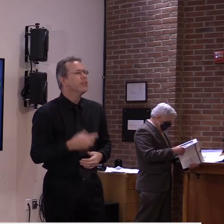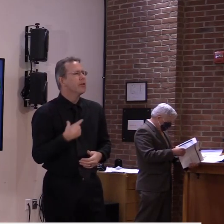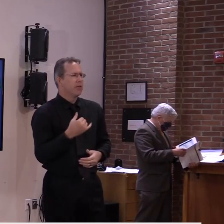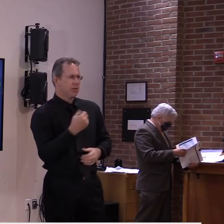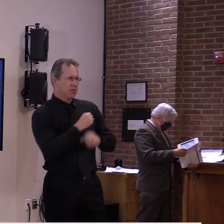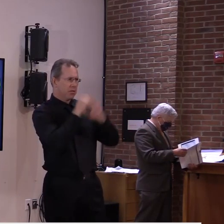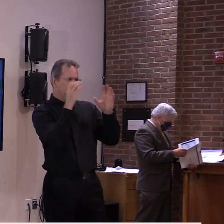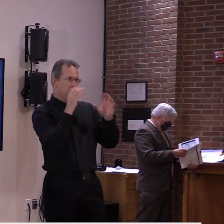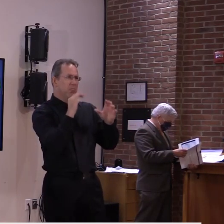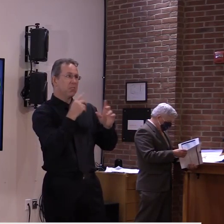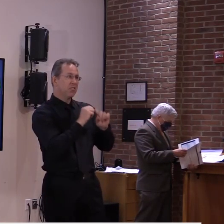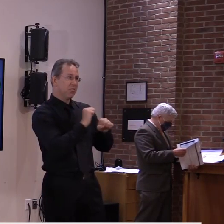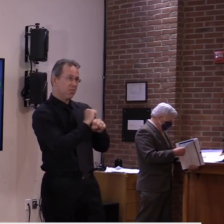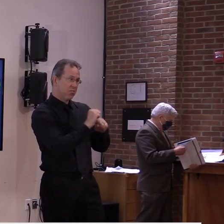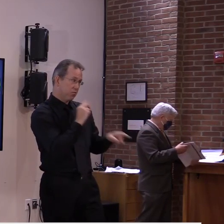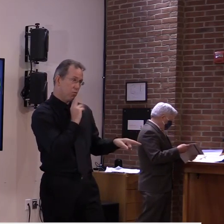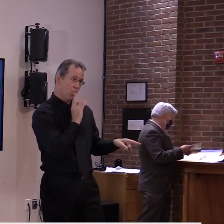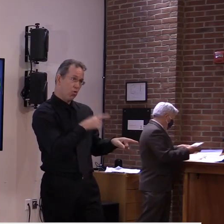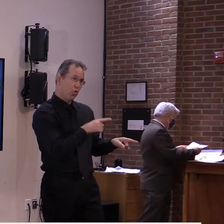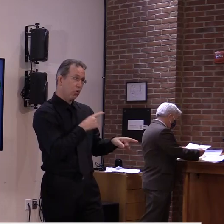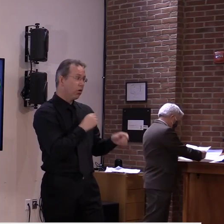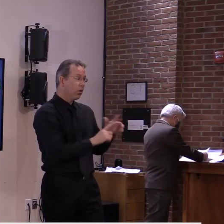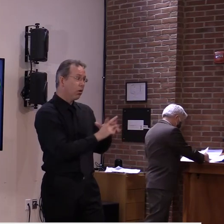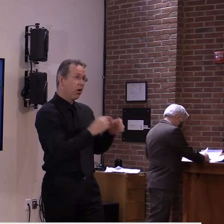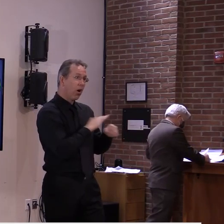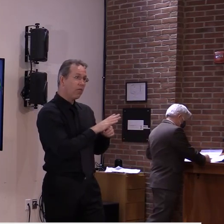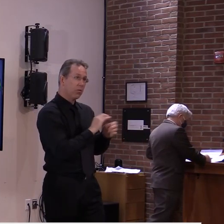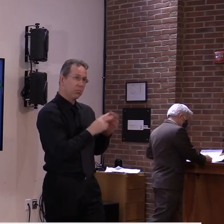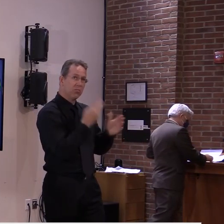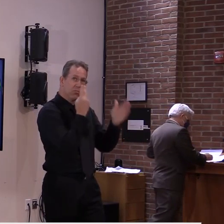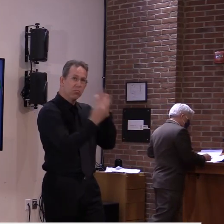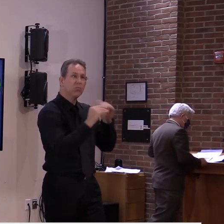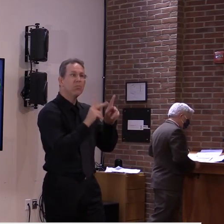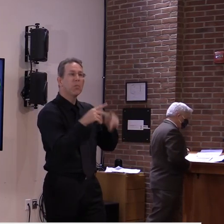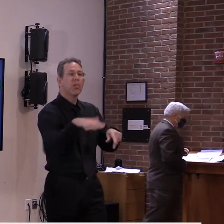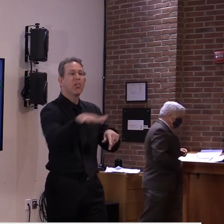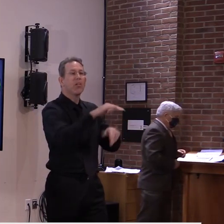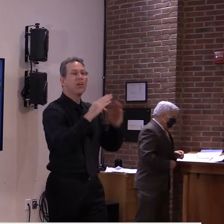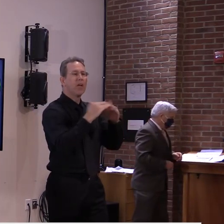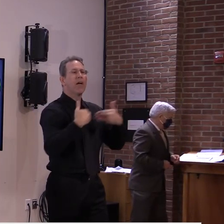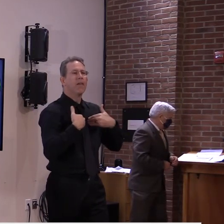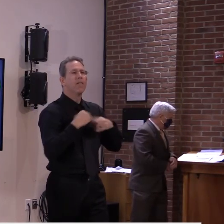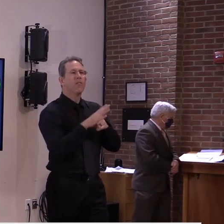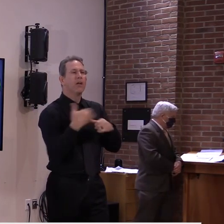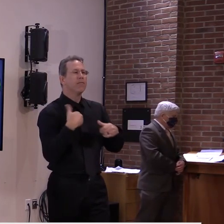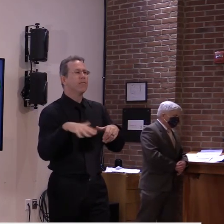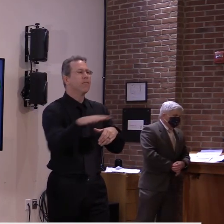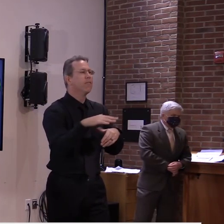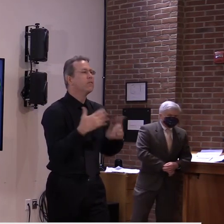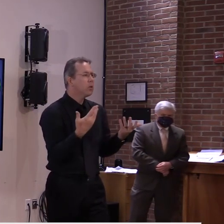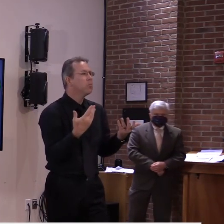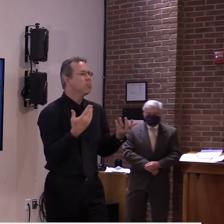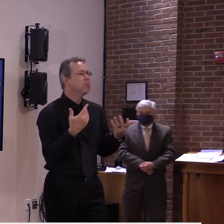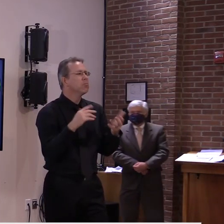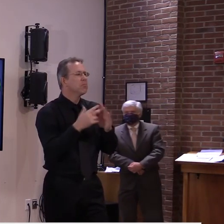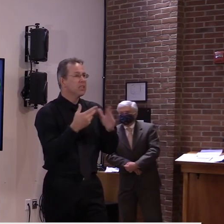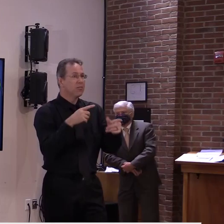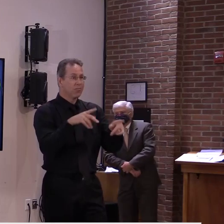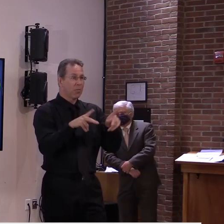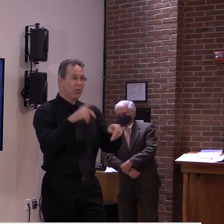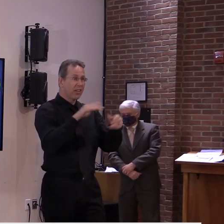sort, because it would be great to try to identify people early on, not only help from a public health